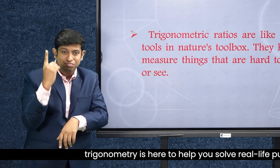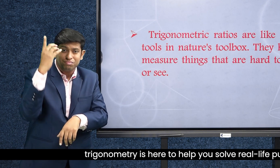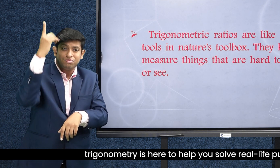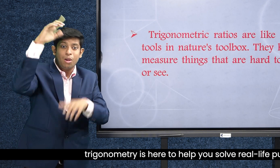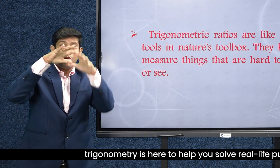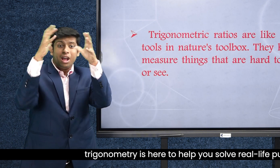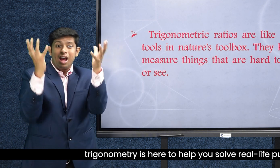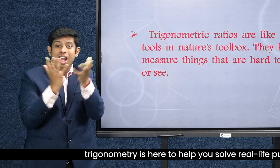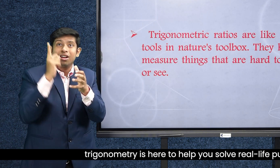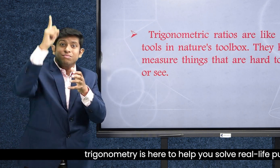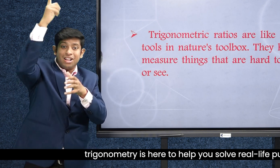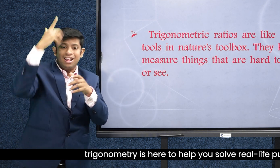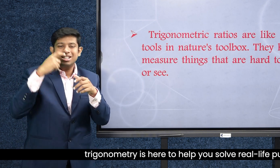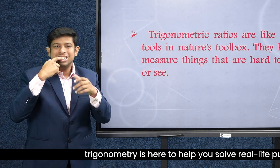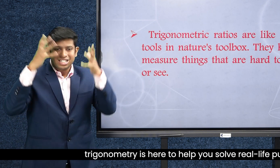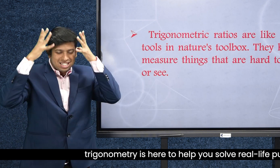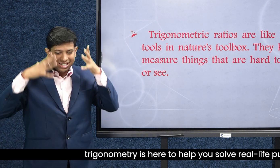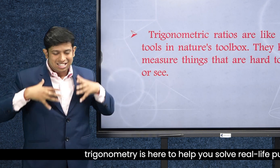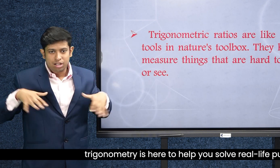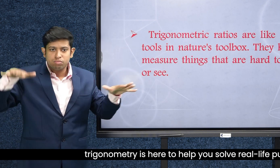help you solve real life puzzles.